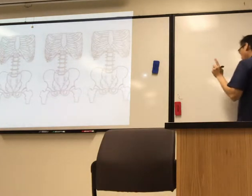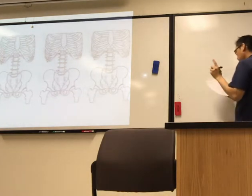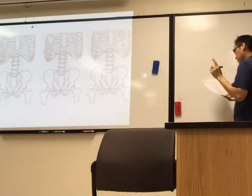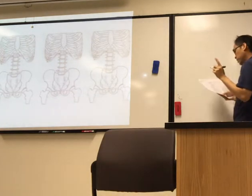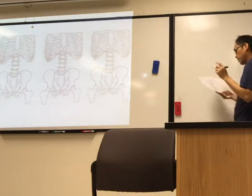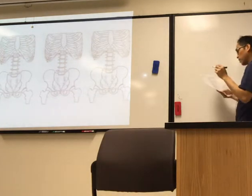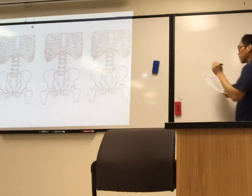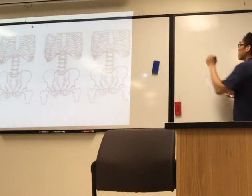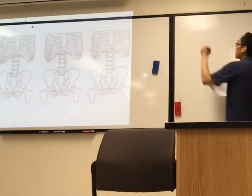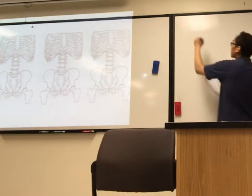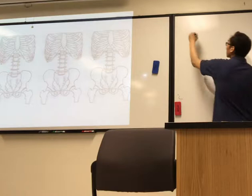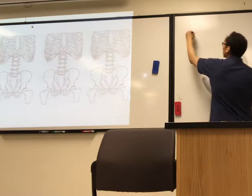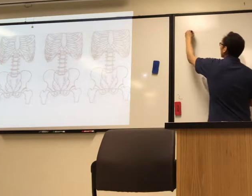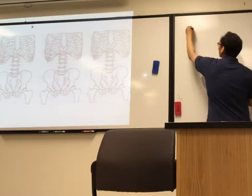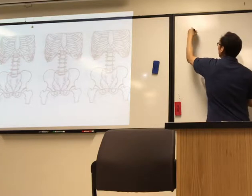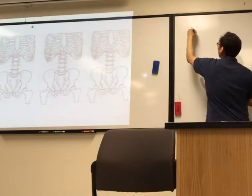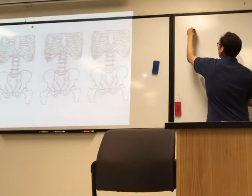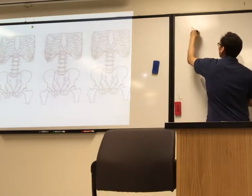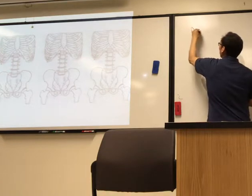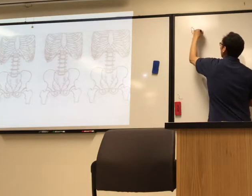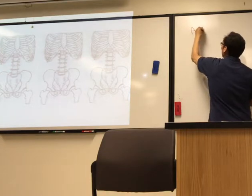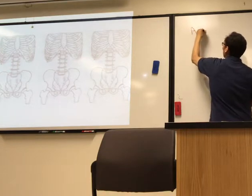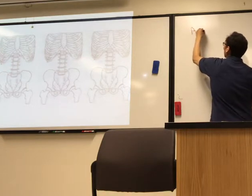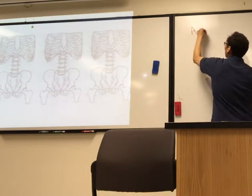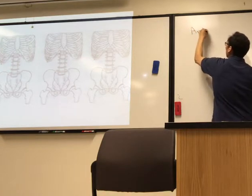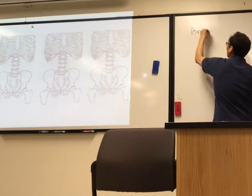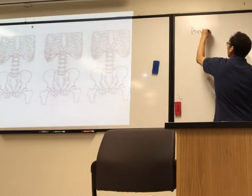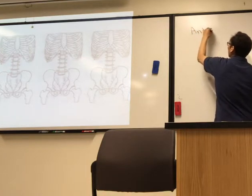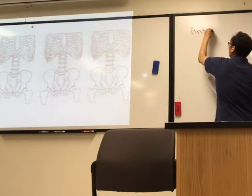To be more specific,